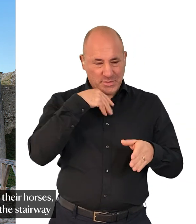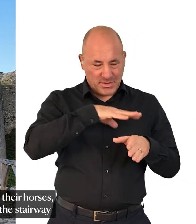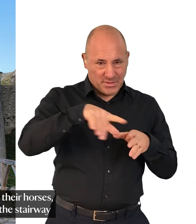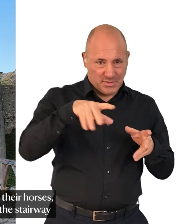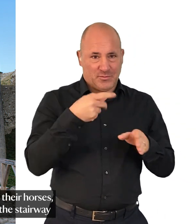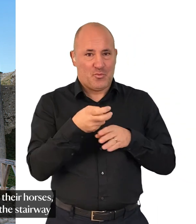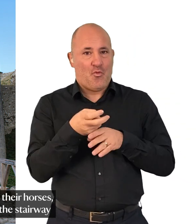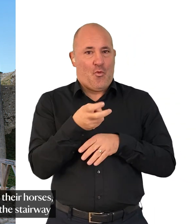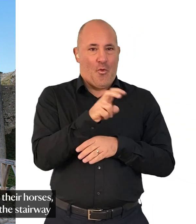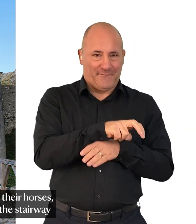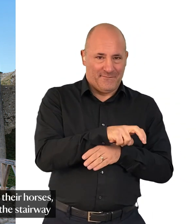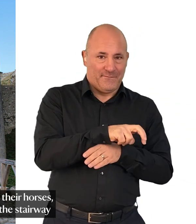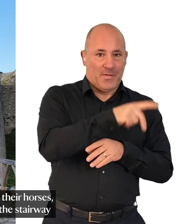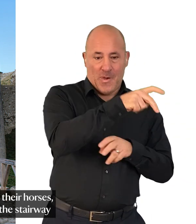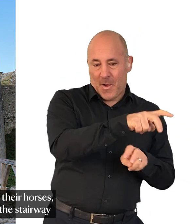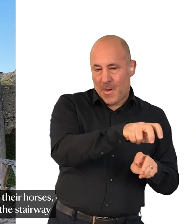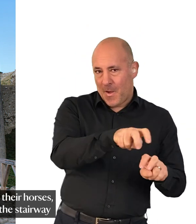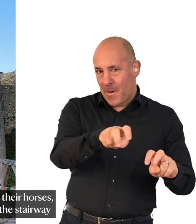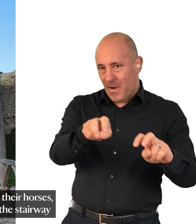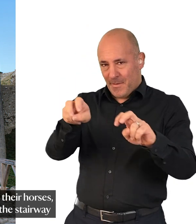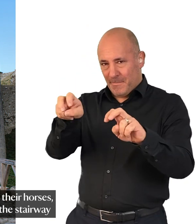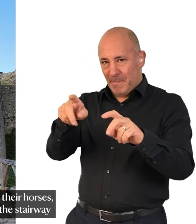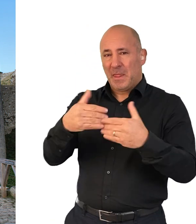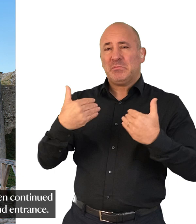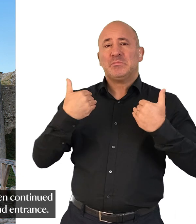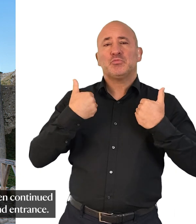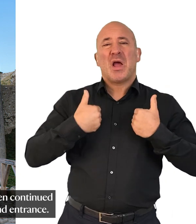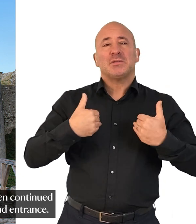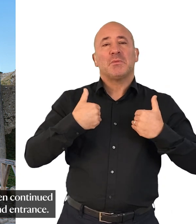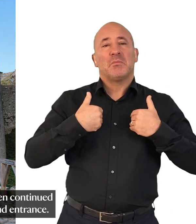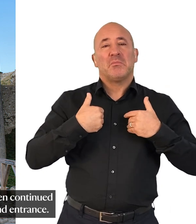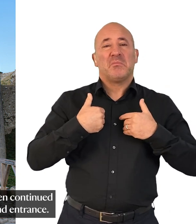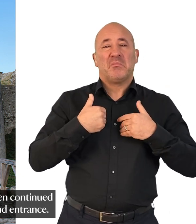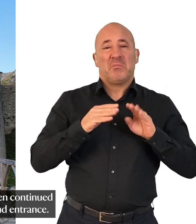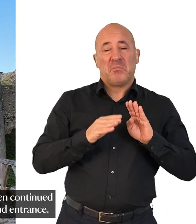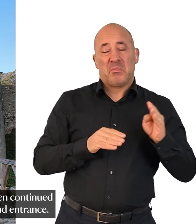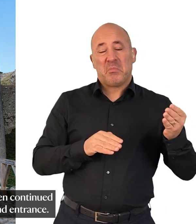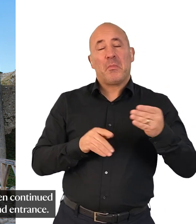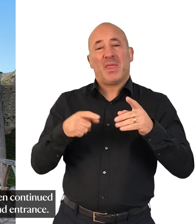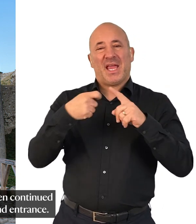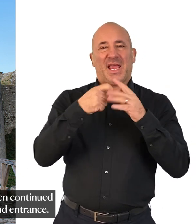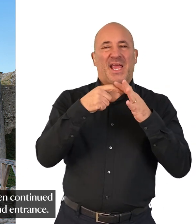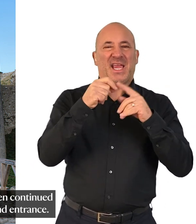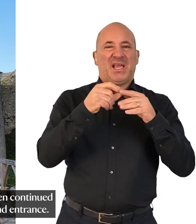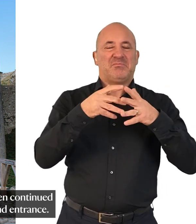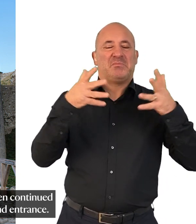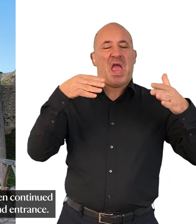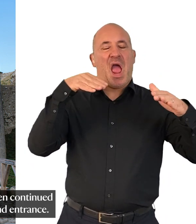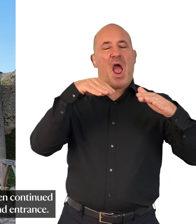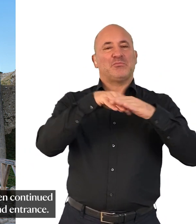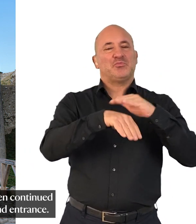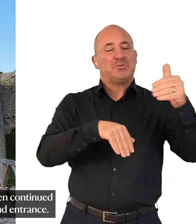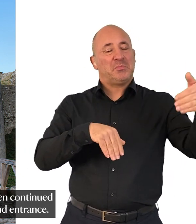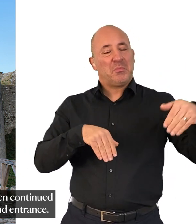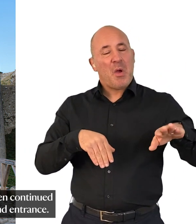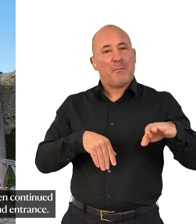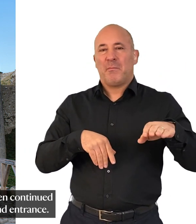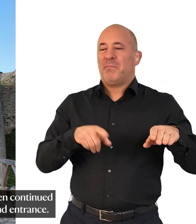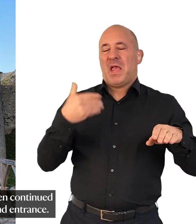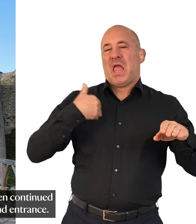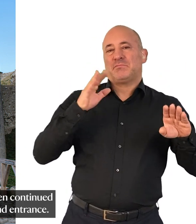Dismounting from their horses, they would climb the stairway while the gentleman continued to the keep's grand entrance.